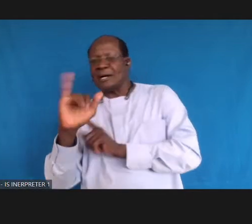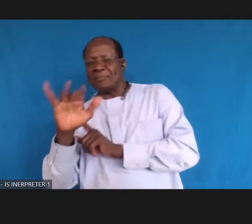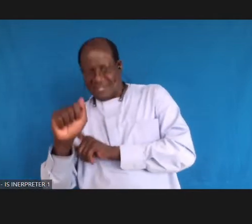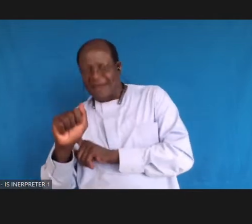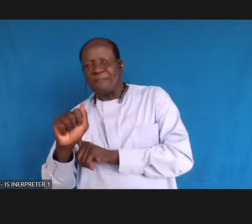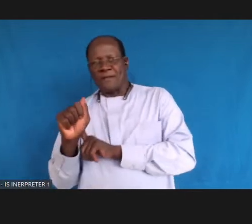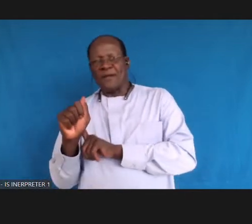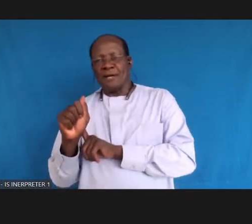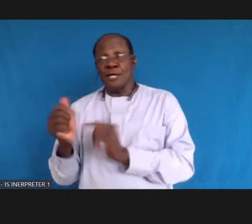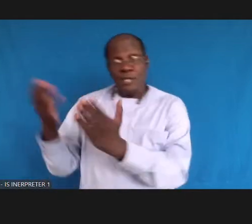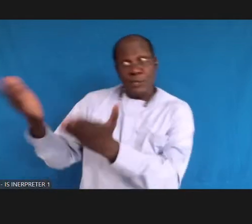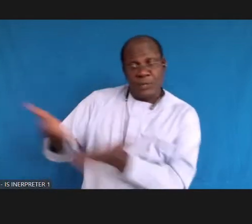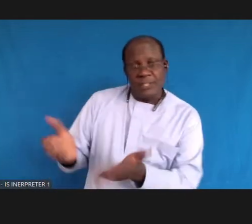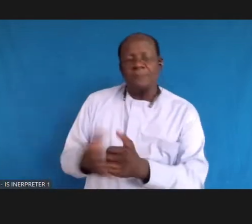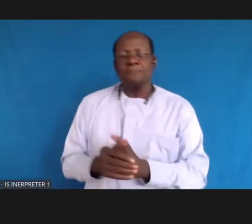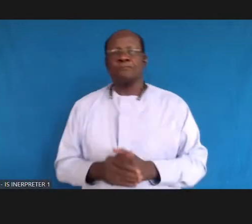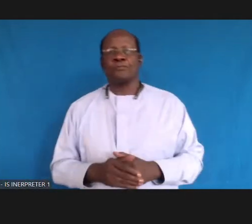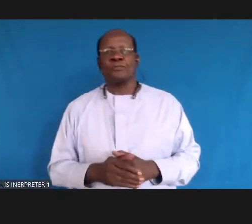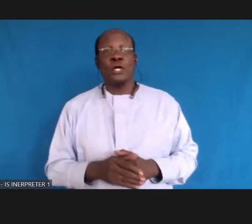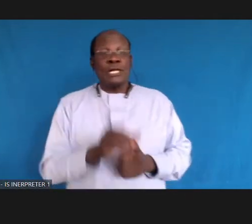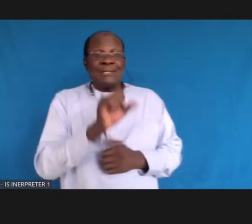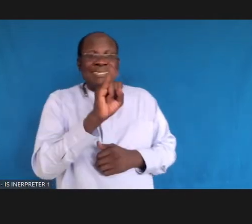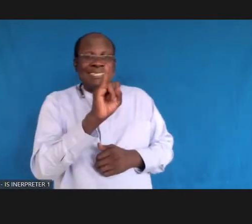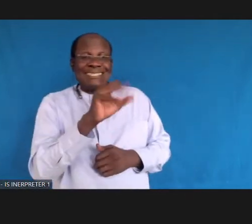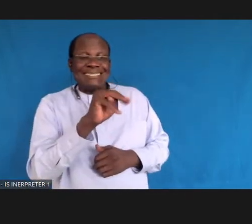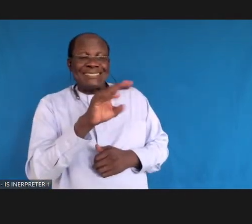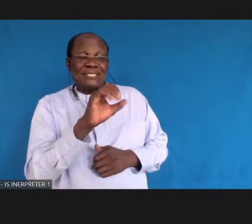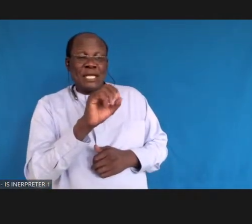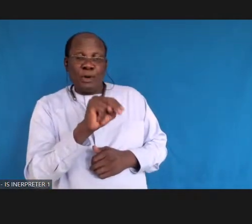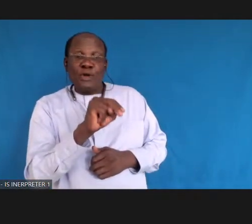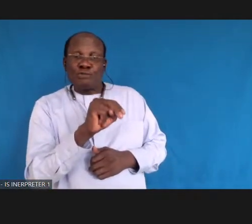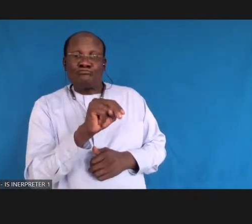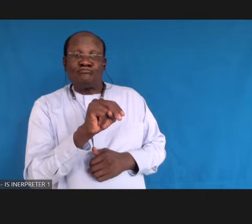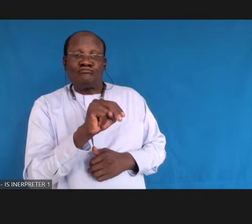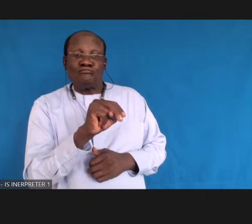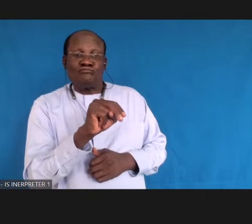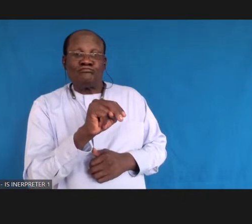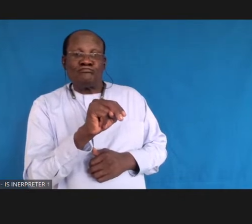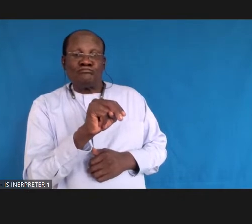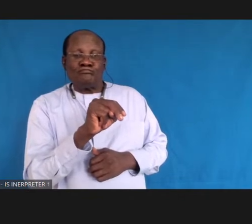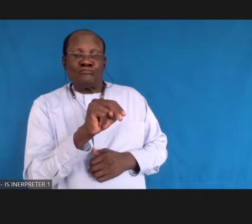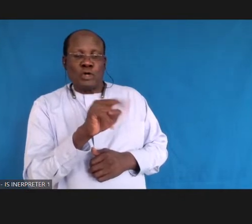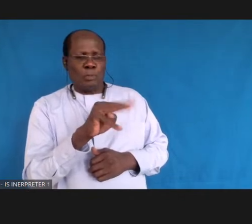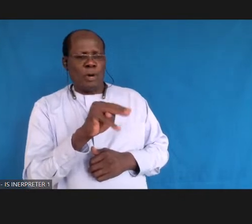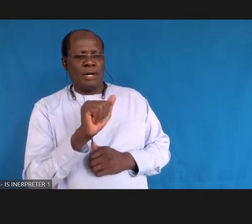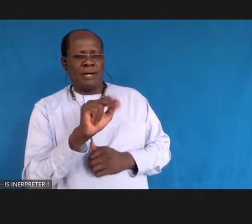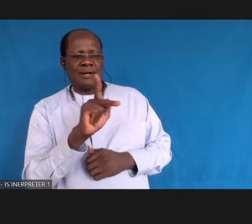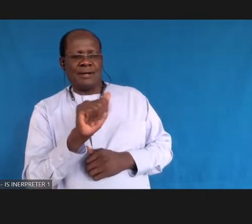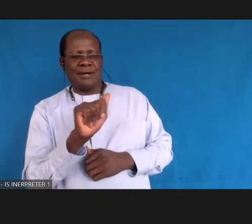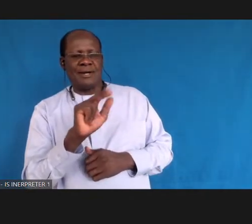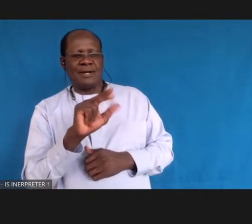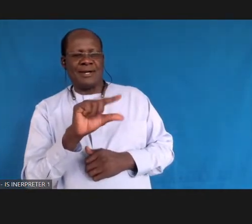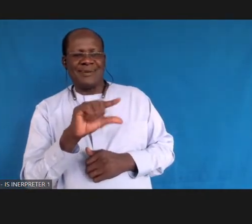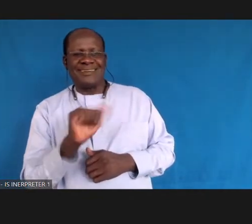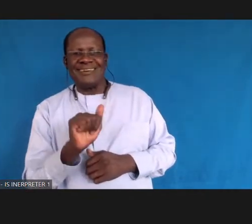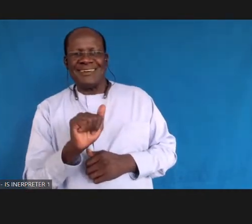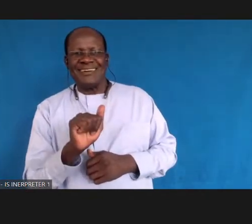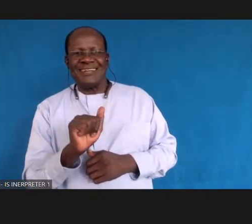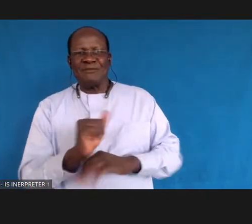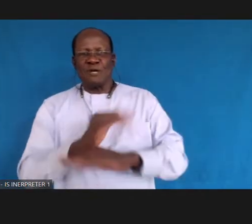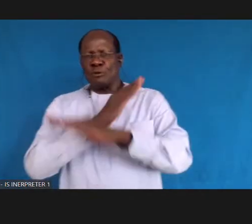Simon Masanga, Permanent Secretary for Public Service, Labor and Social Welfare, Zimbabwe. He's not